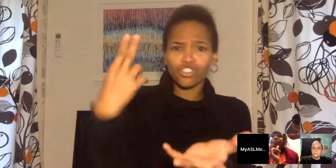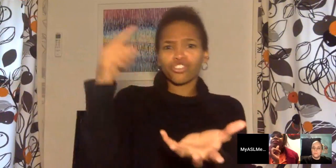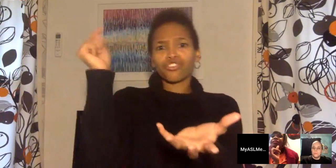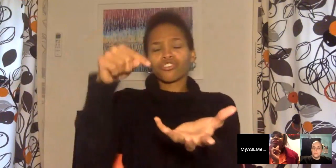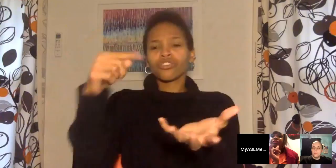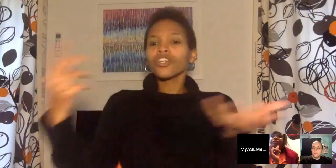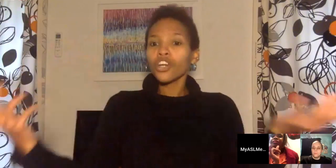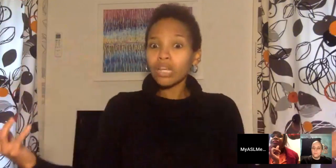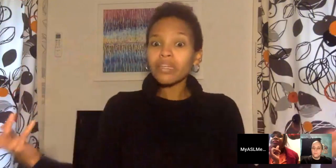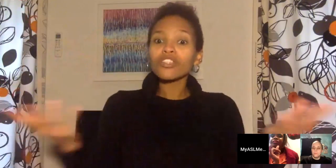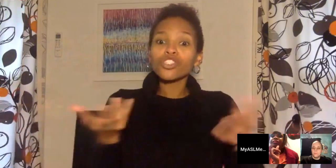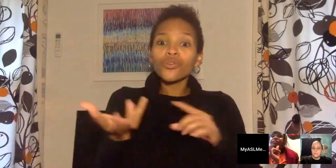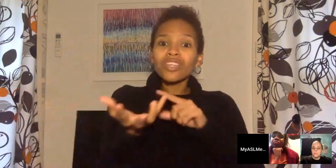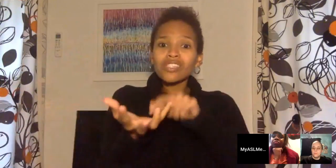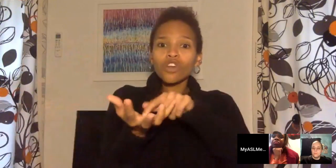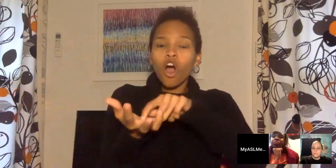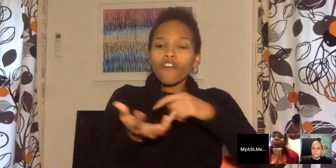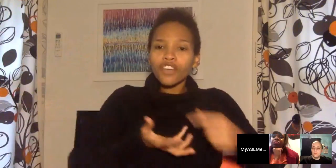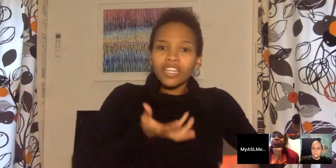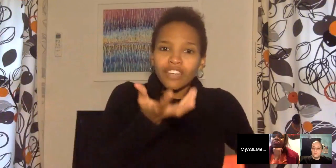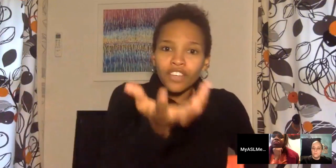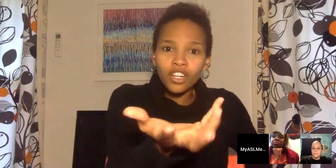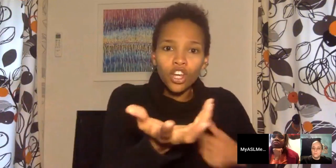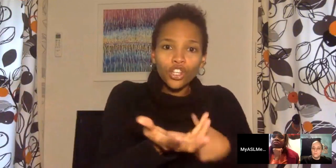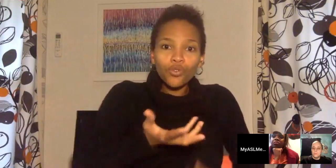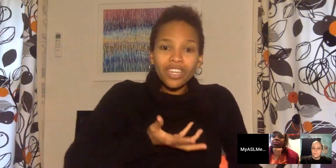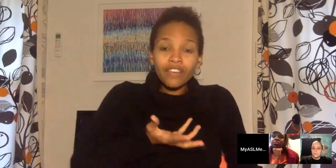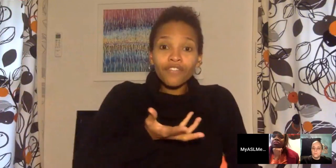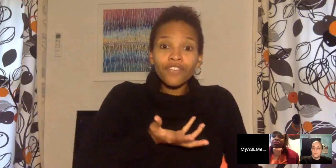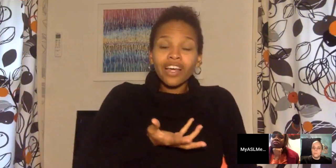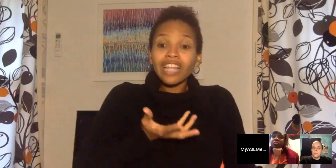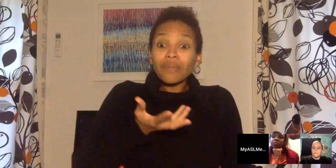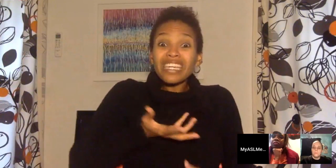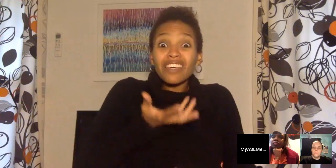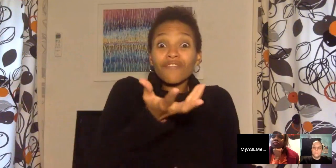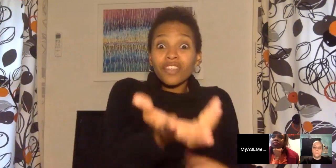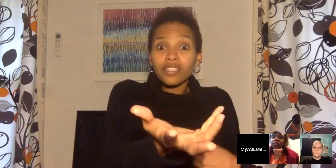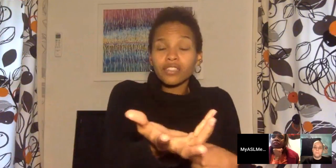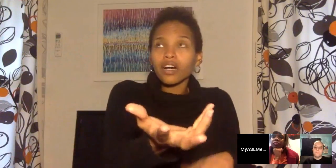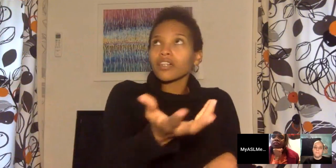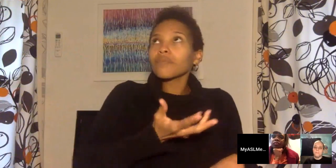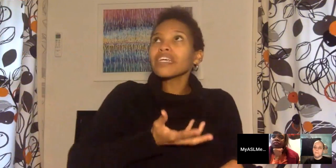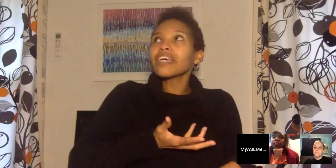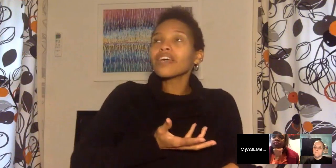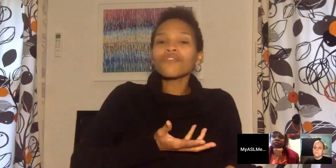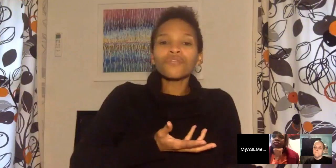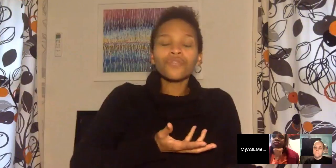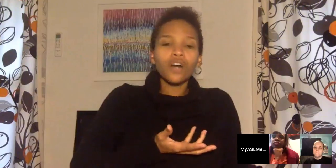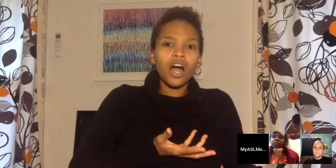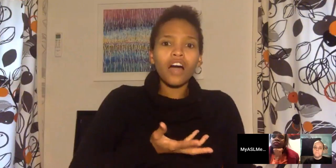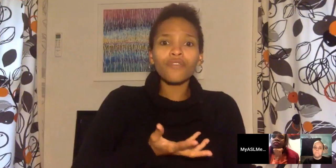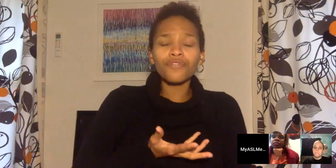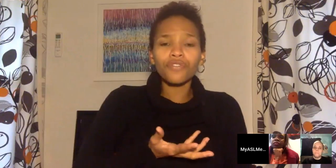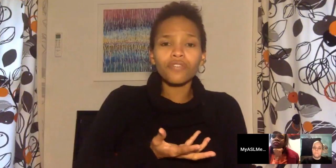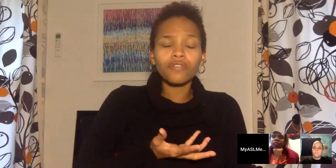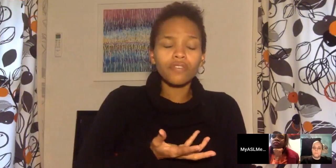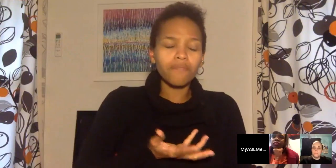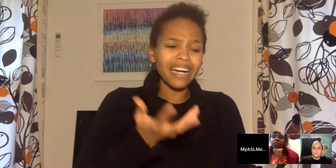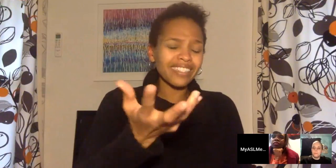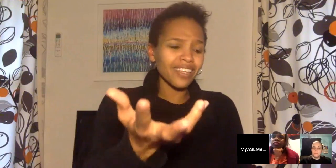rich. You know what I mean? So this is often given, you give, let me give this, let me give of